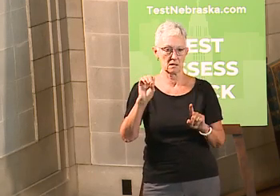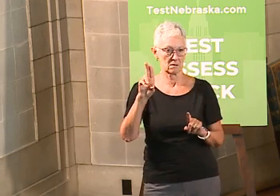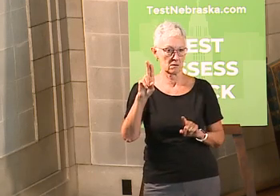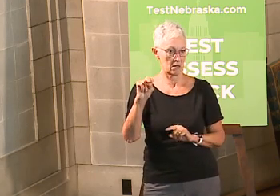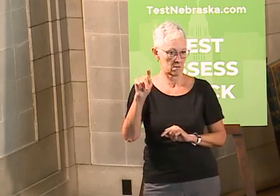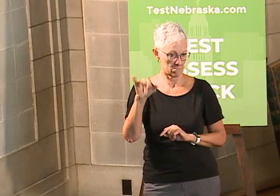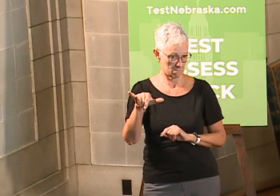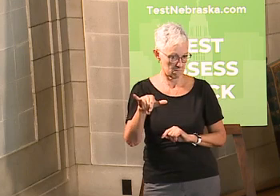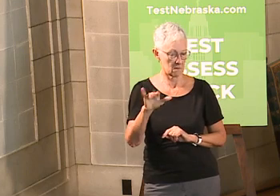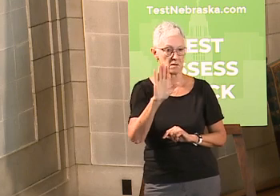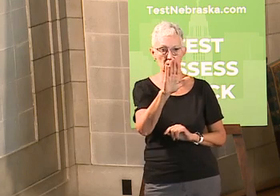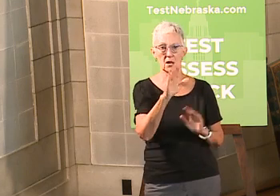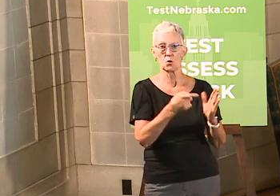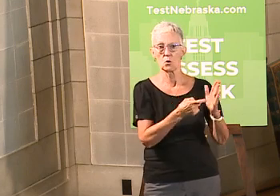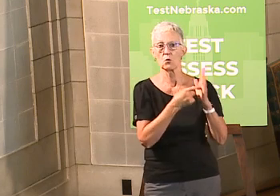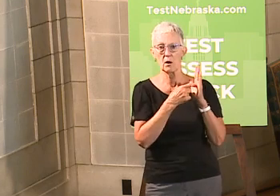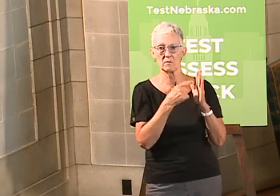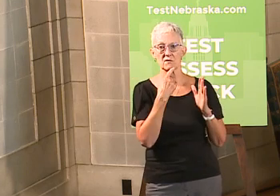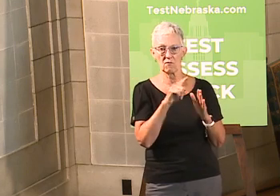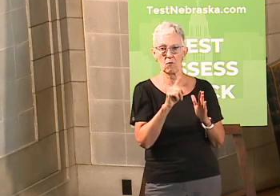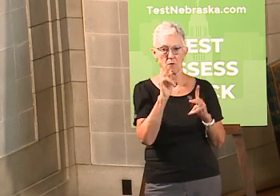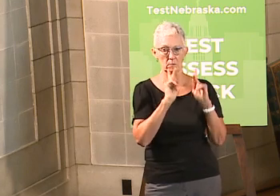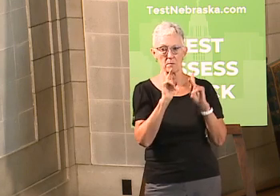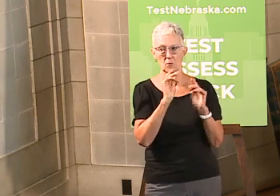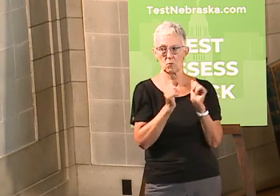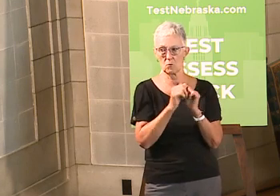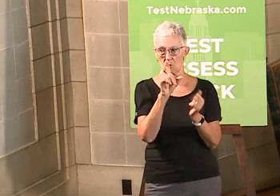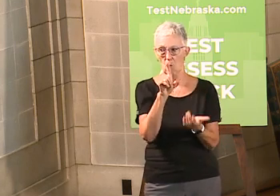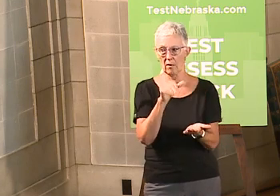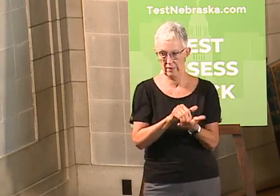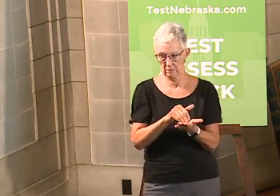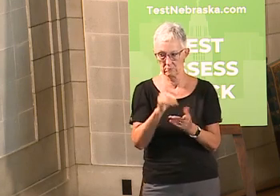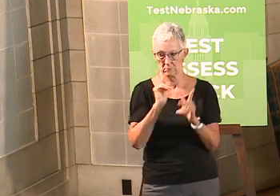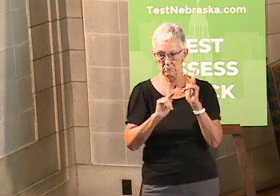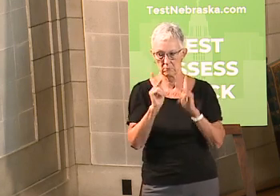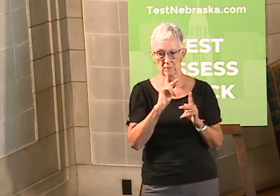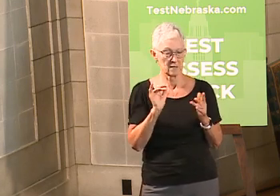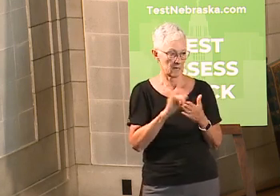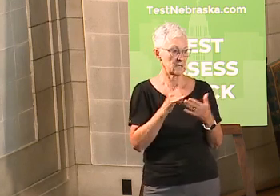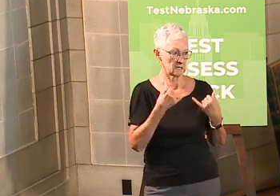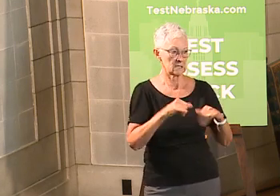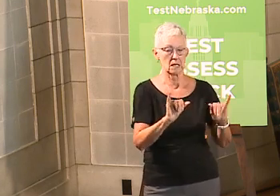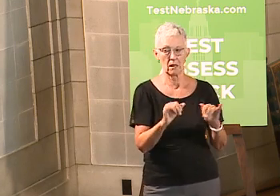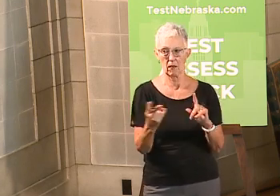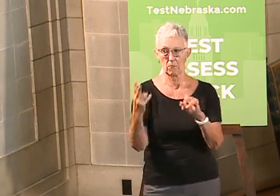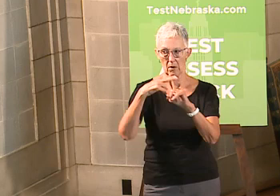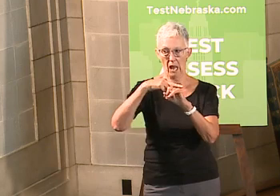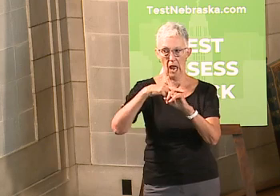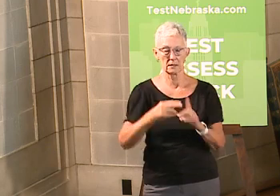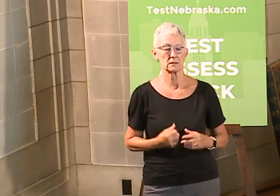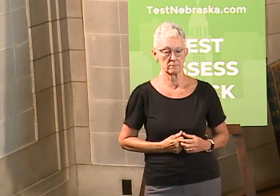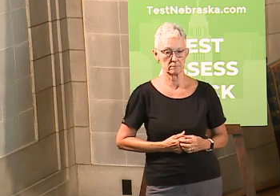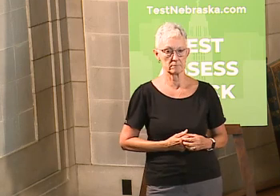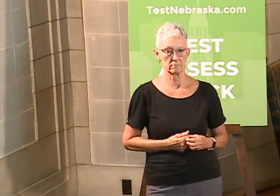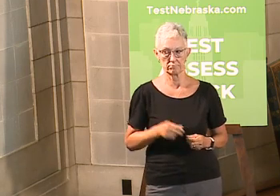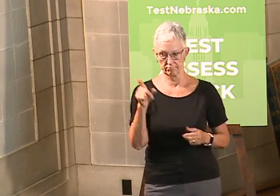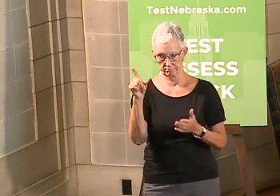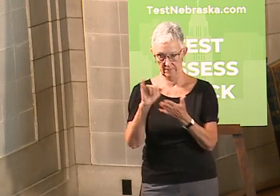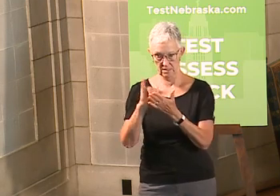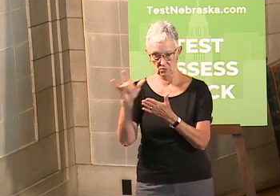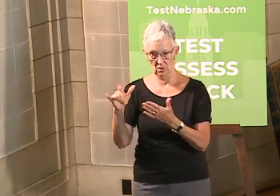for events with 1,000 people. So that is still in place with regard to our directed health measures. That's all I got. And that's all he's